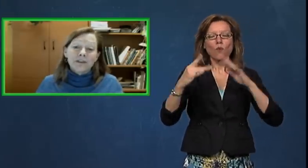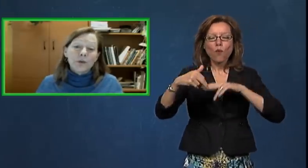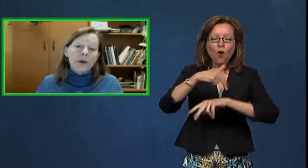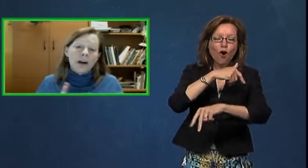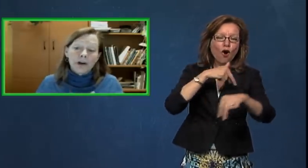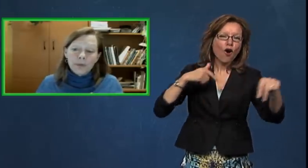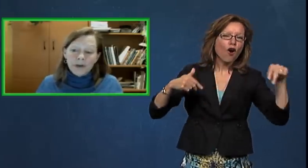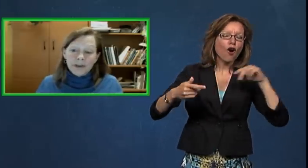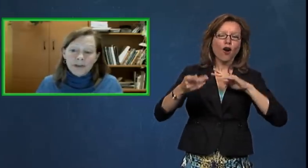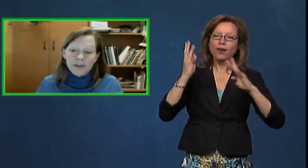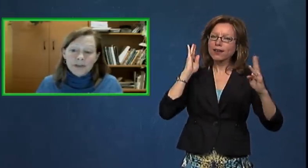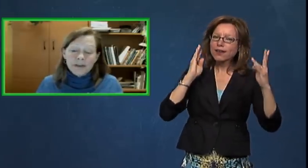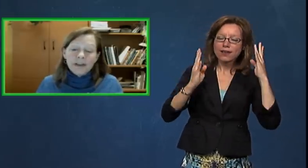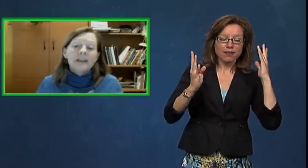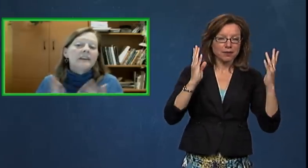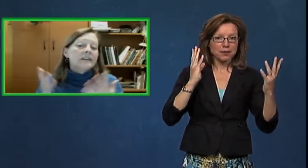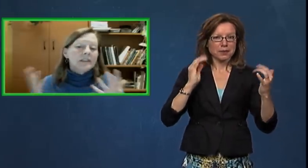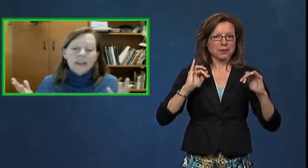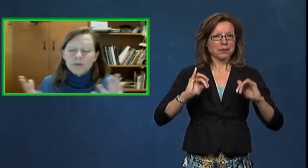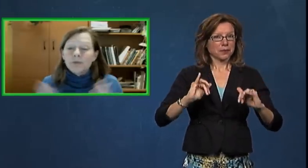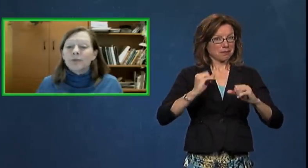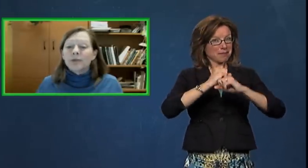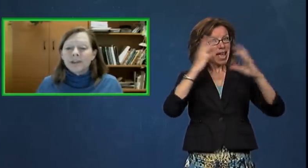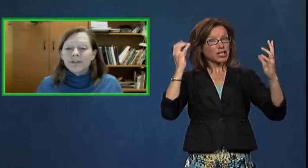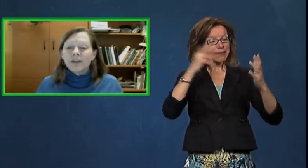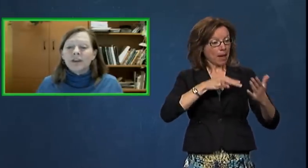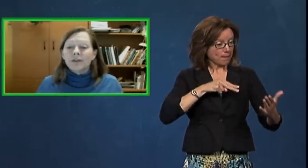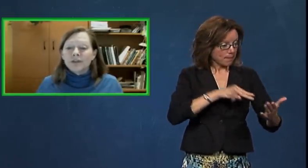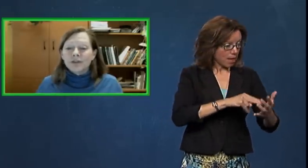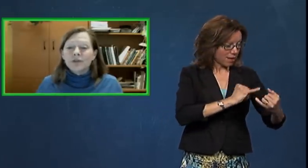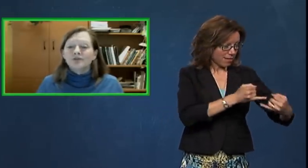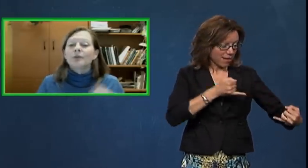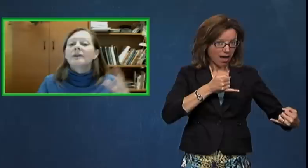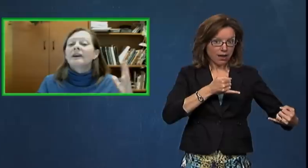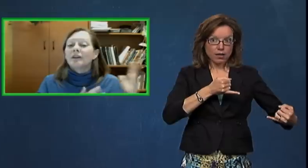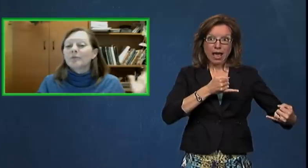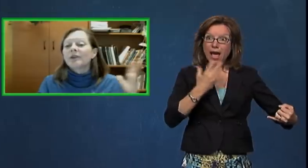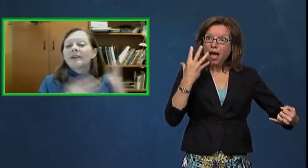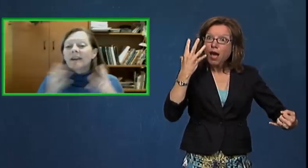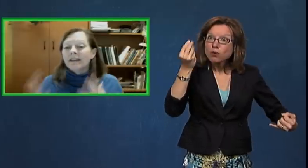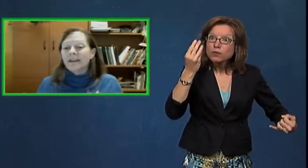again, if you were hardwired, it'd be pretty difficult